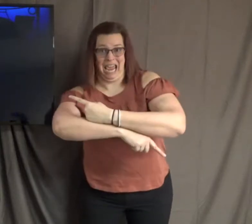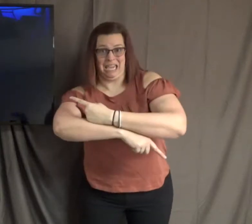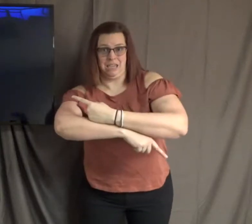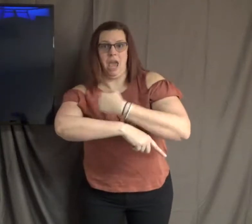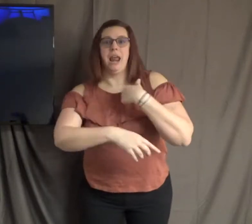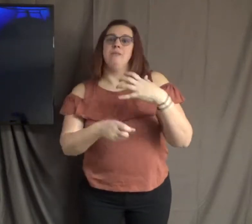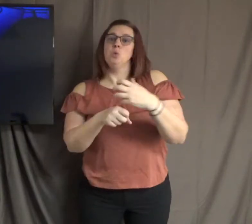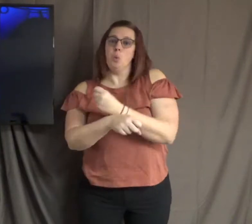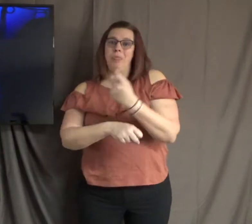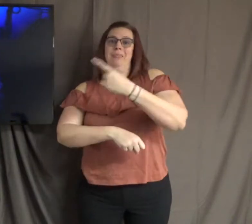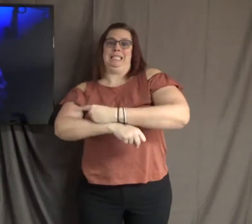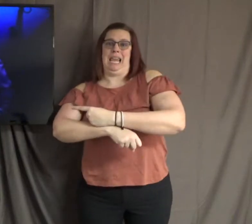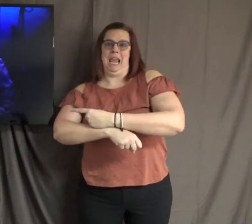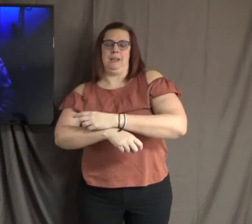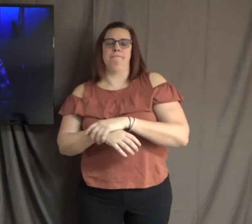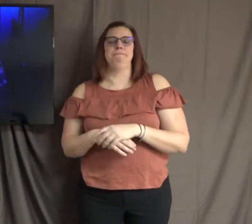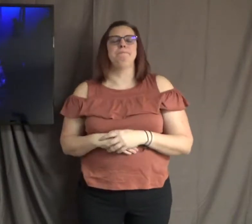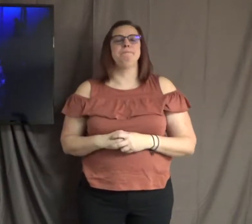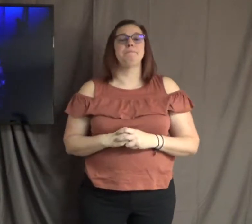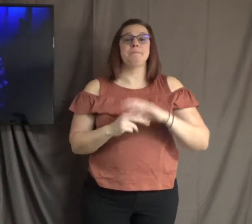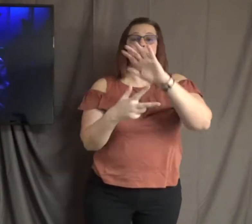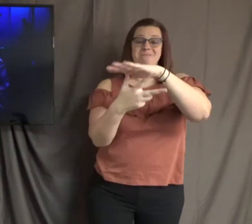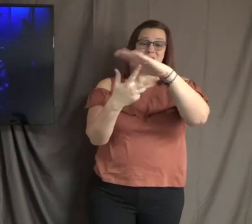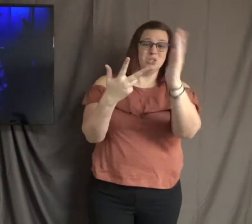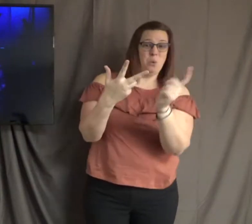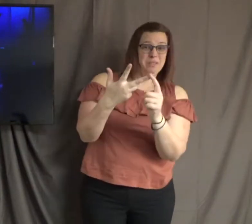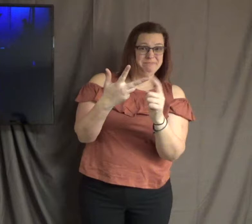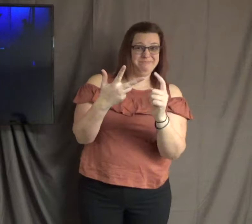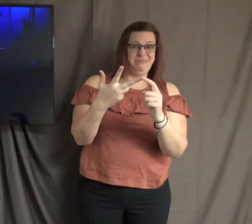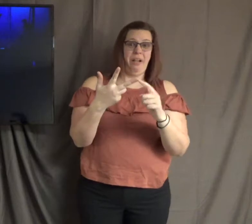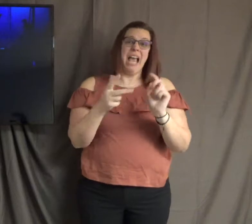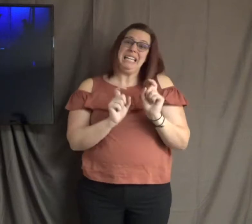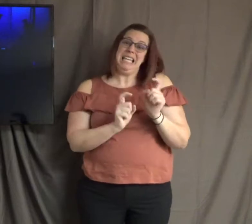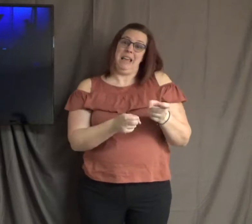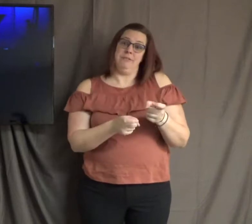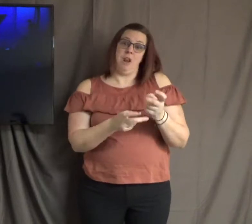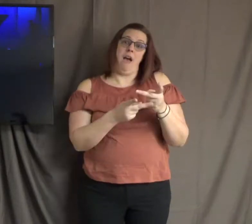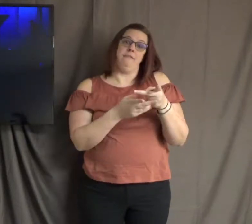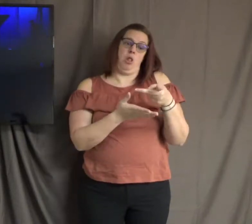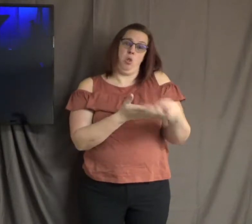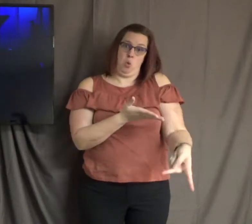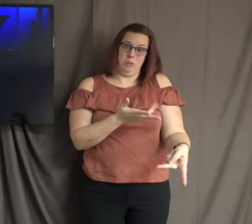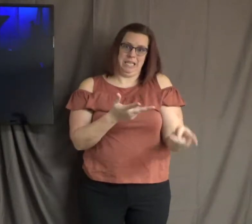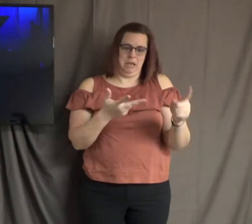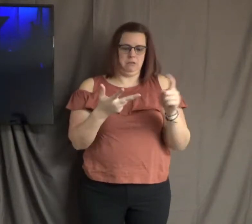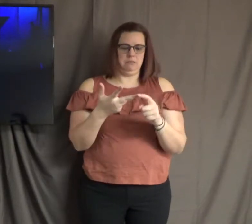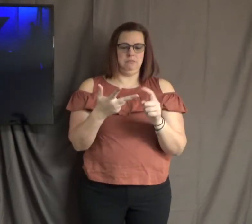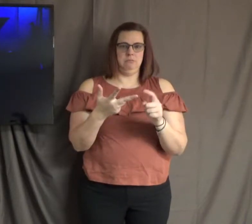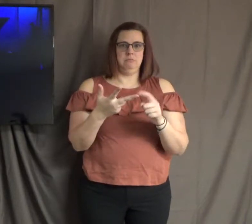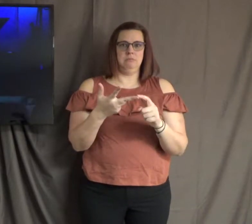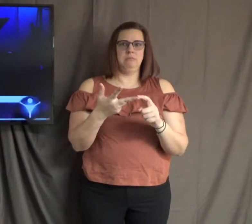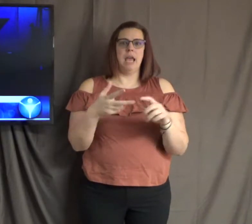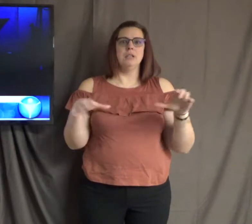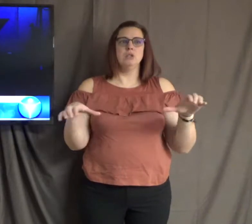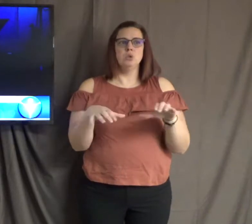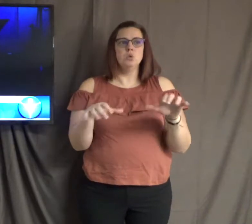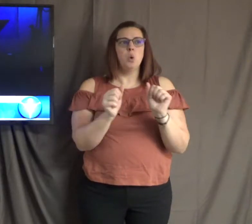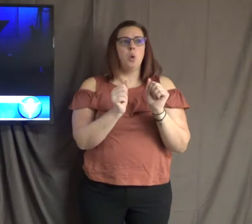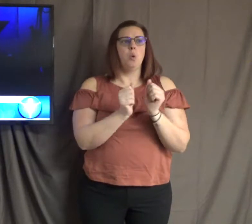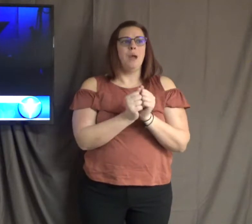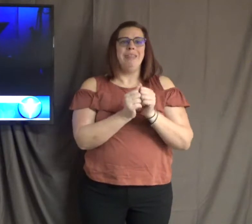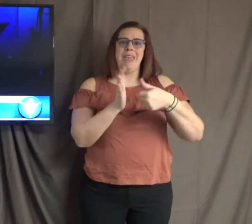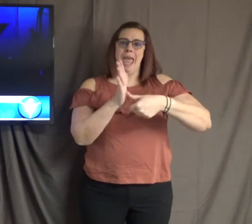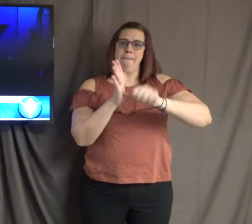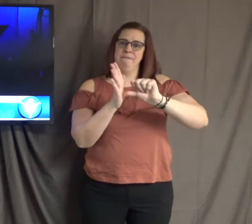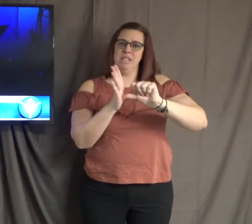The third gift of losing that I want to share today has to do with emphasis.